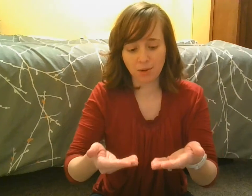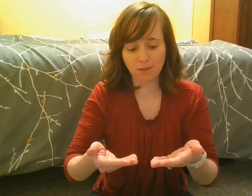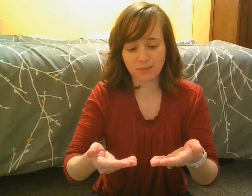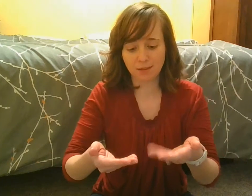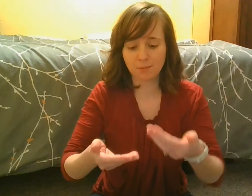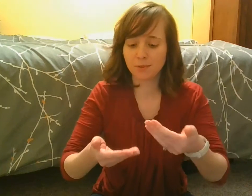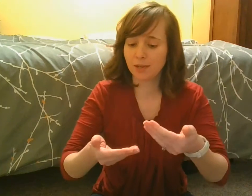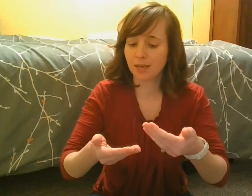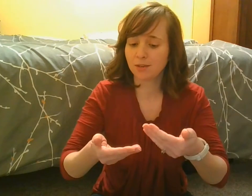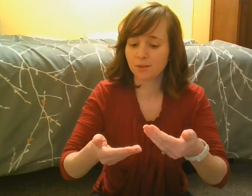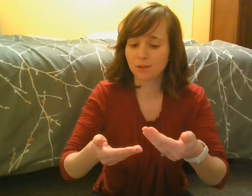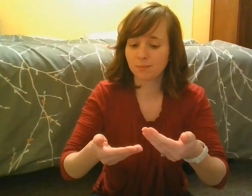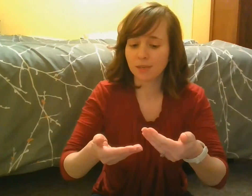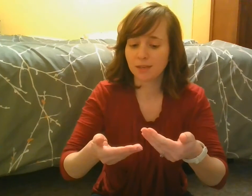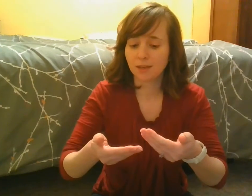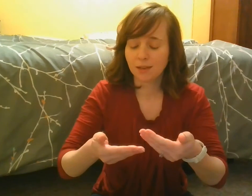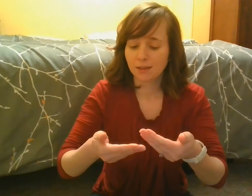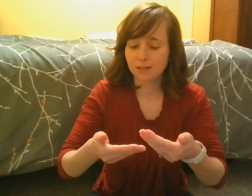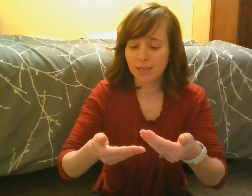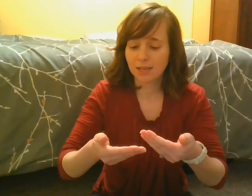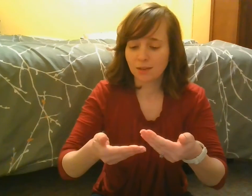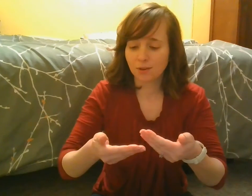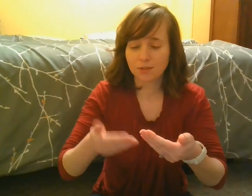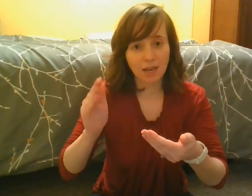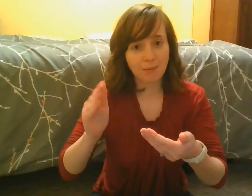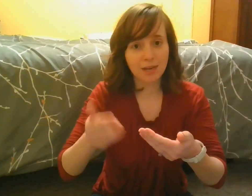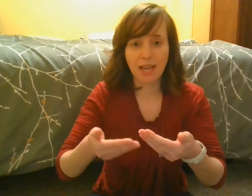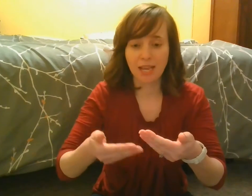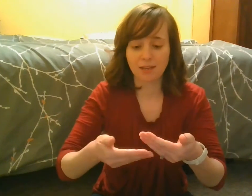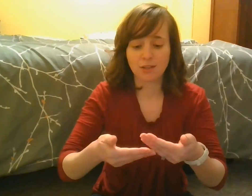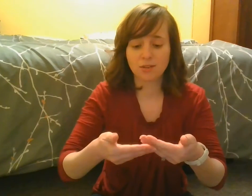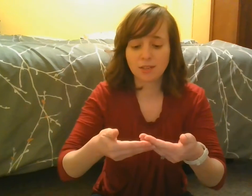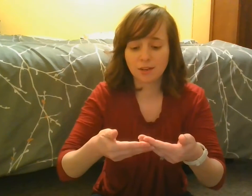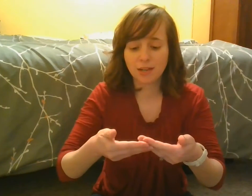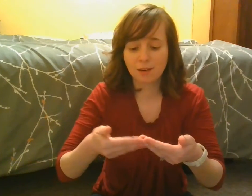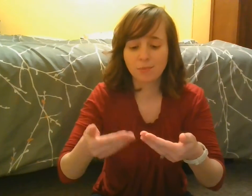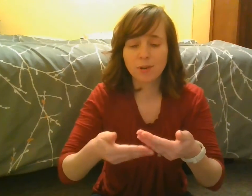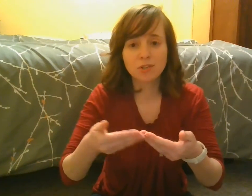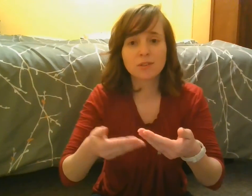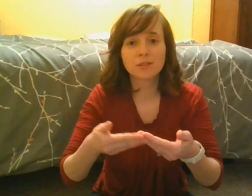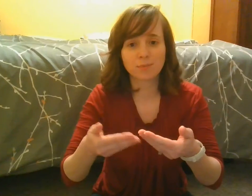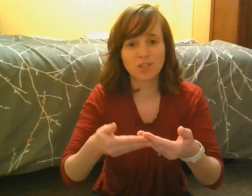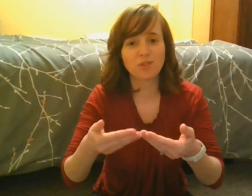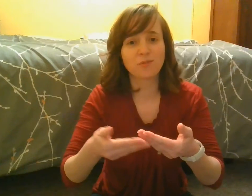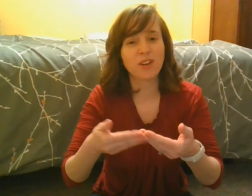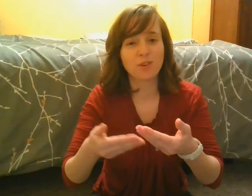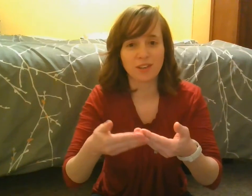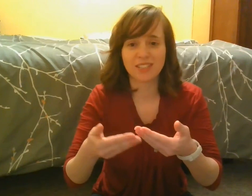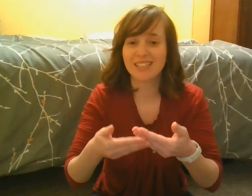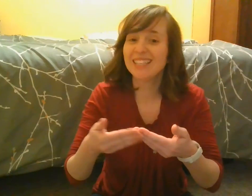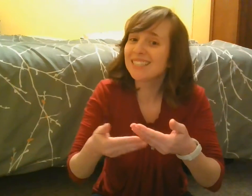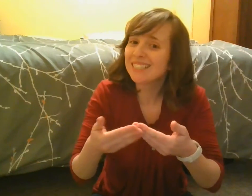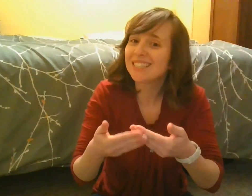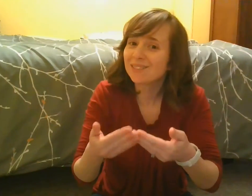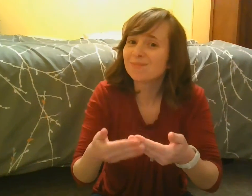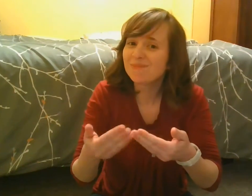palms up, and you're going to be taking your dominant hand and just kind of brush your fingernails like that's